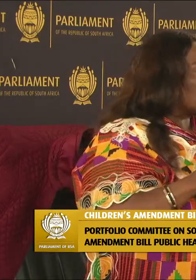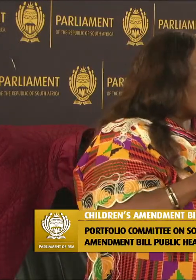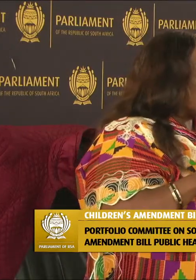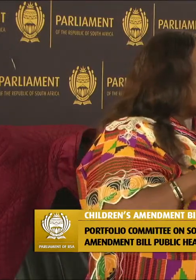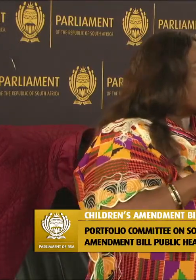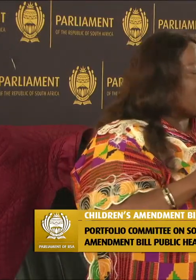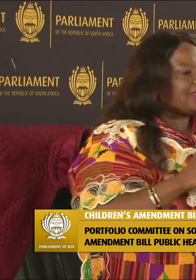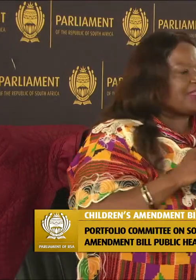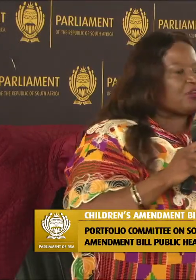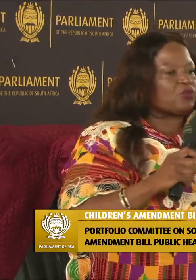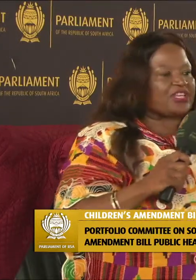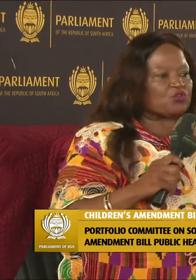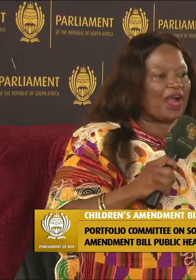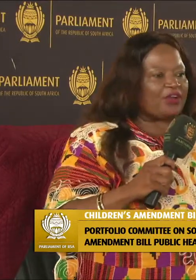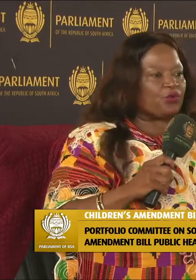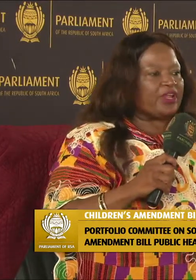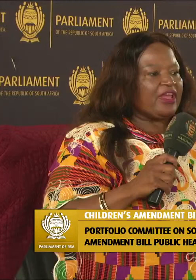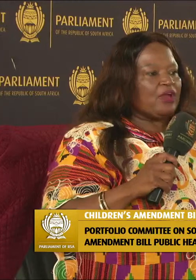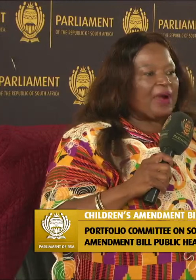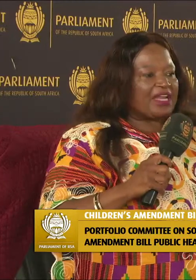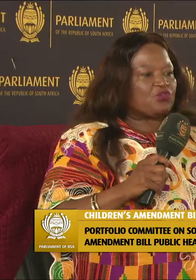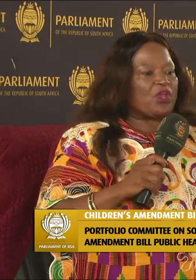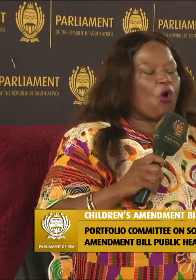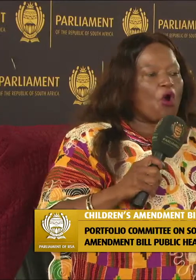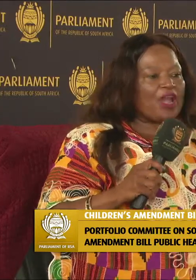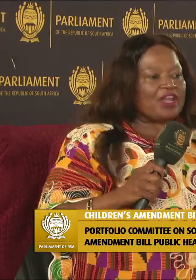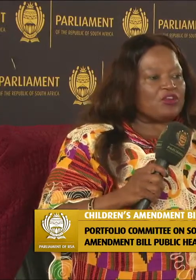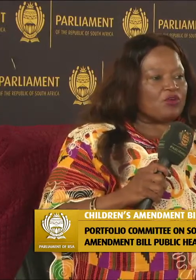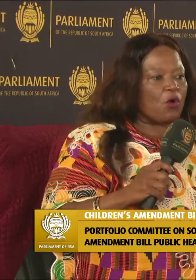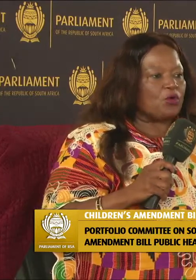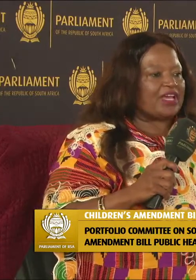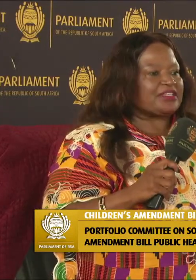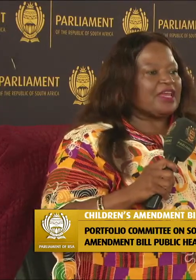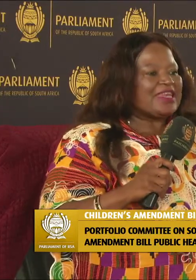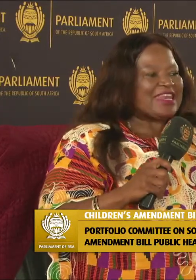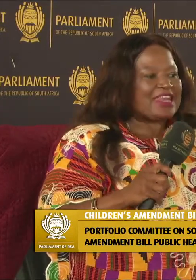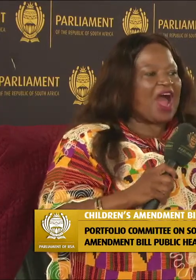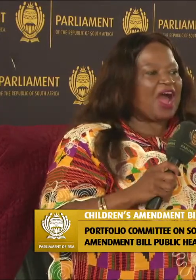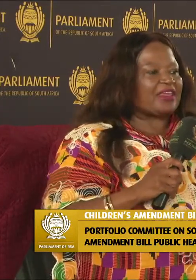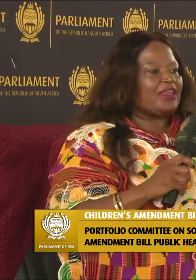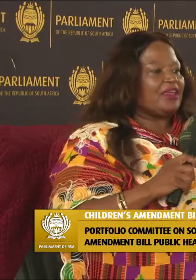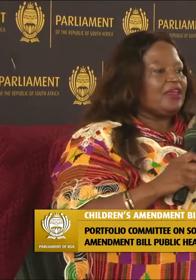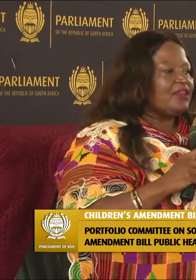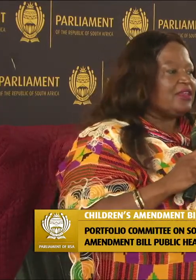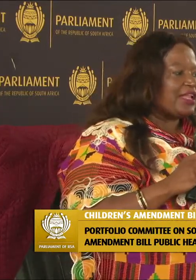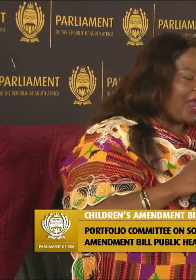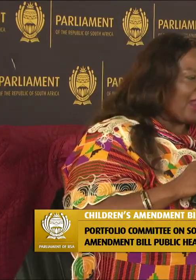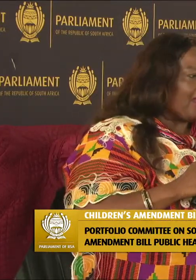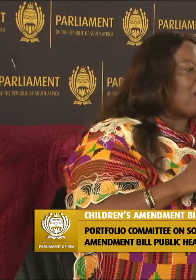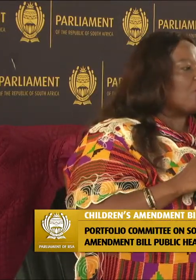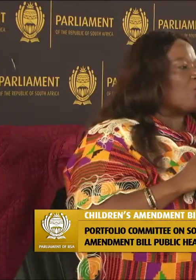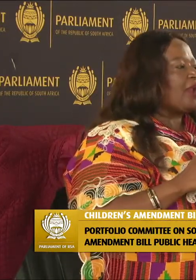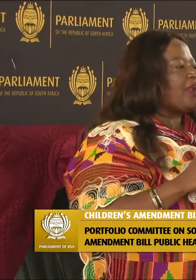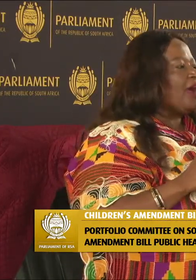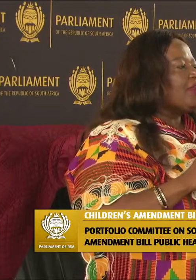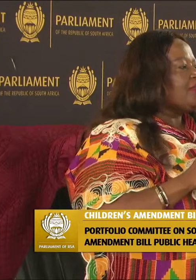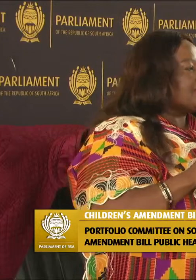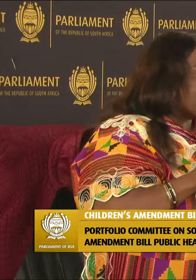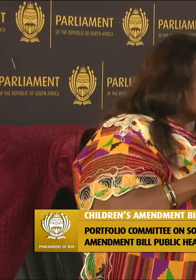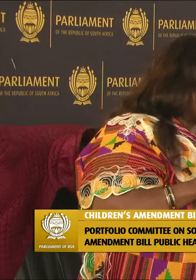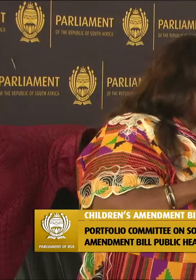able to know exactly what. But we all know that nina nihlala